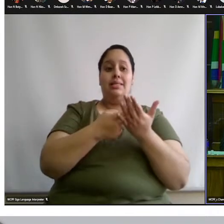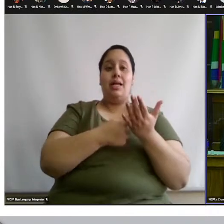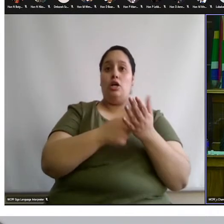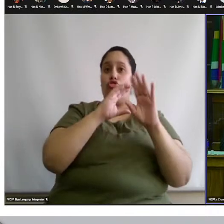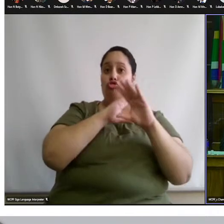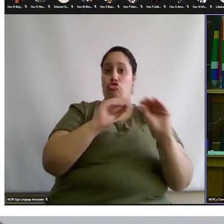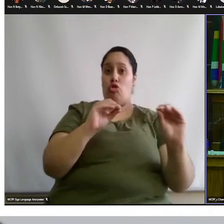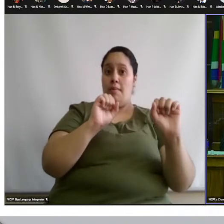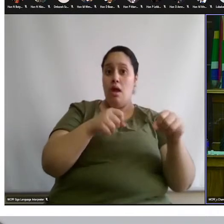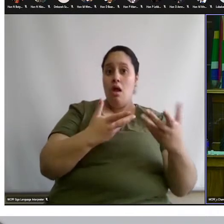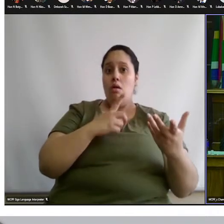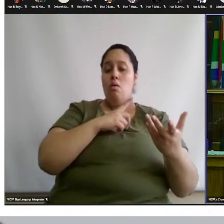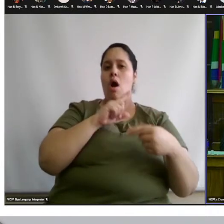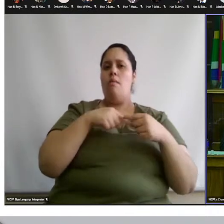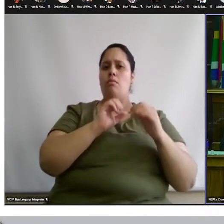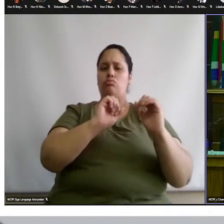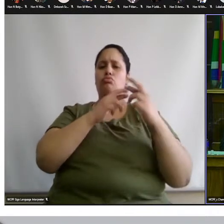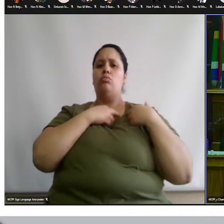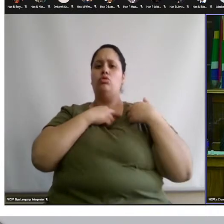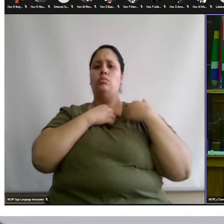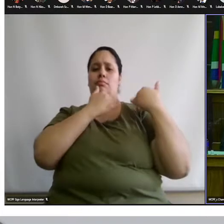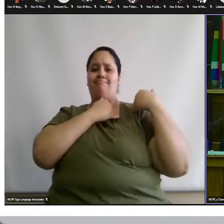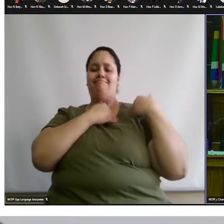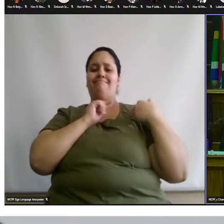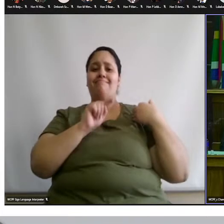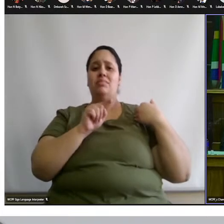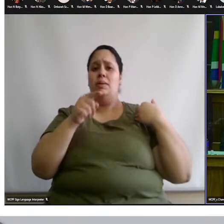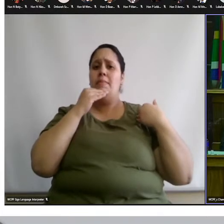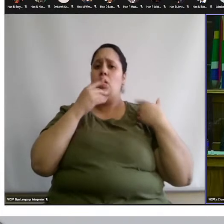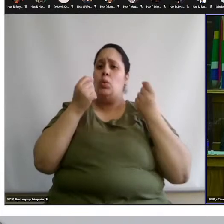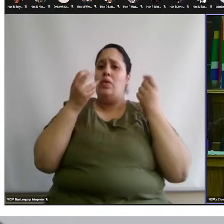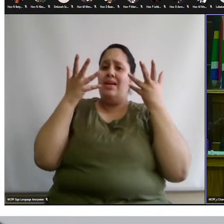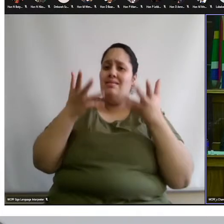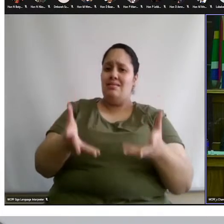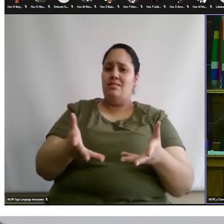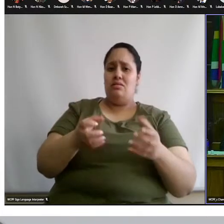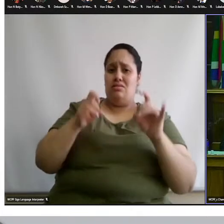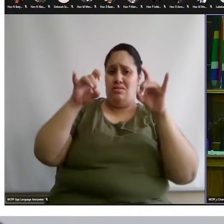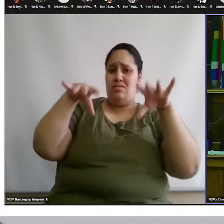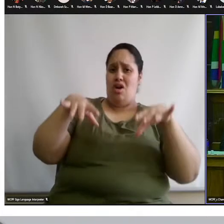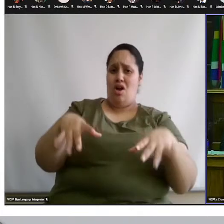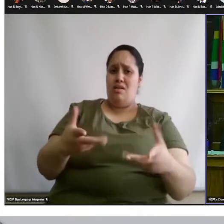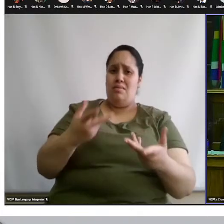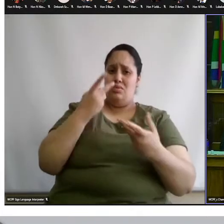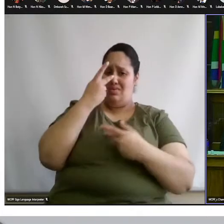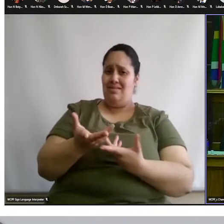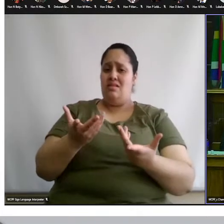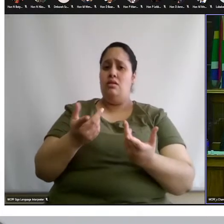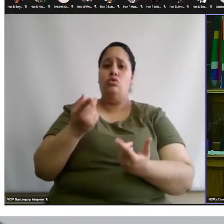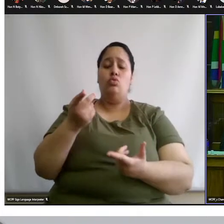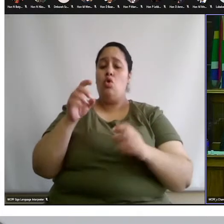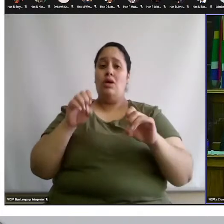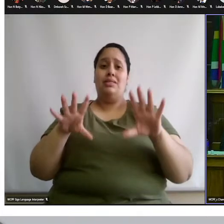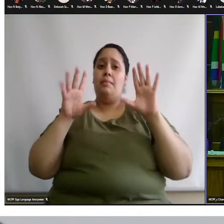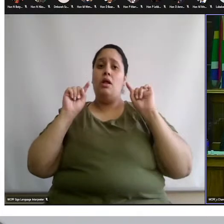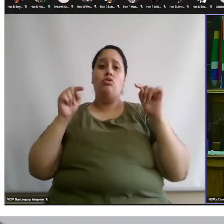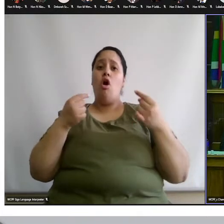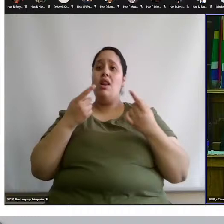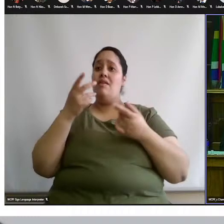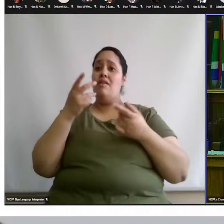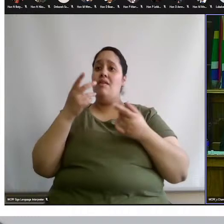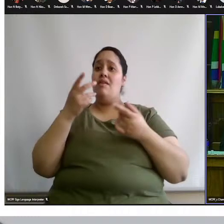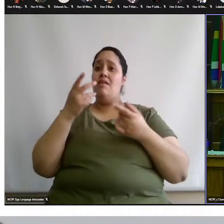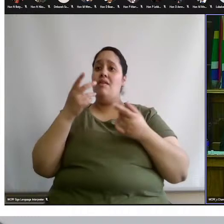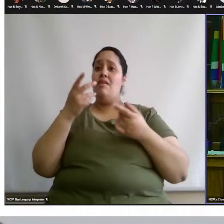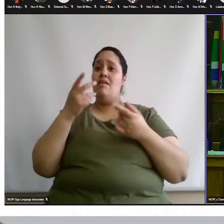is in fact about accountability, because that is what he's done. It's a scandal. So don't be surprised if the Honourable America loses that case. I